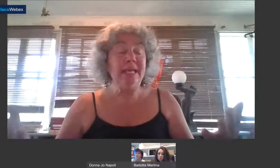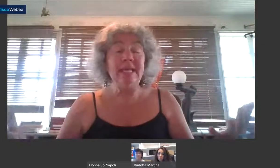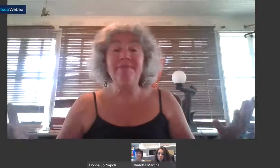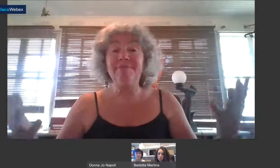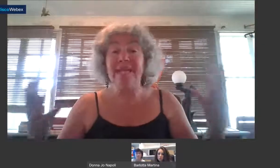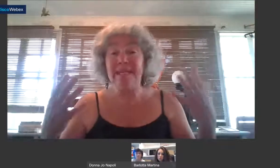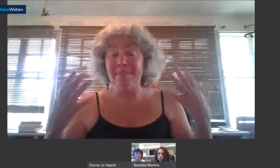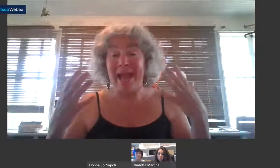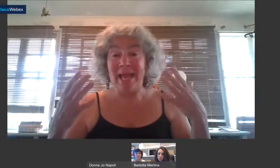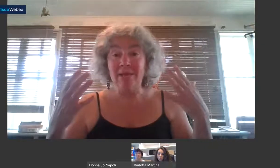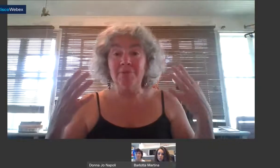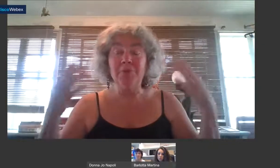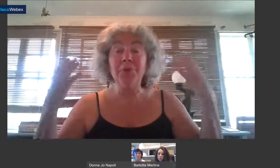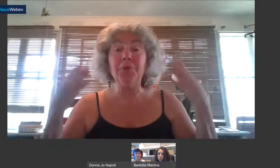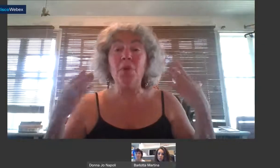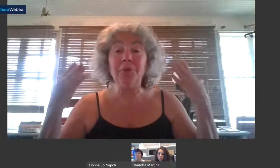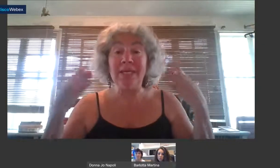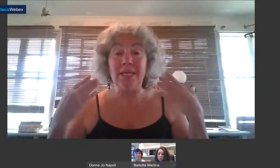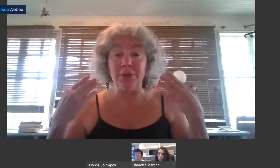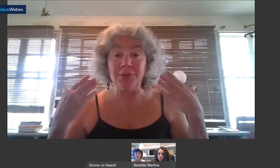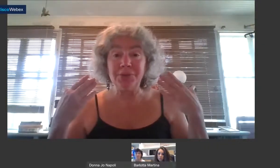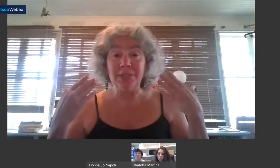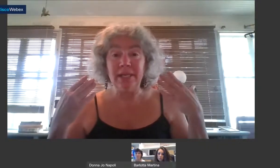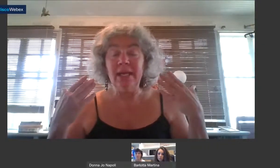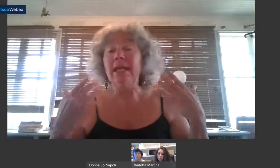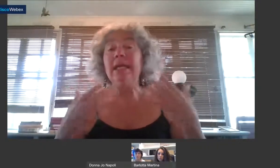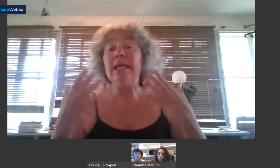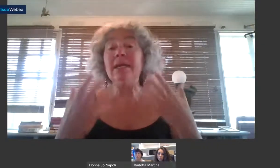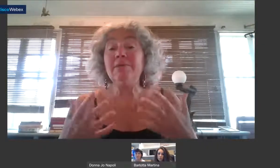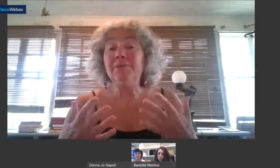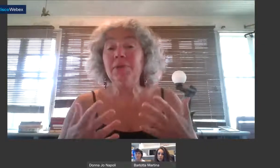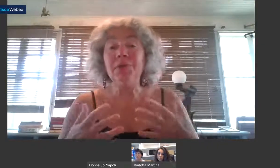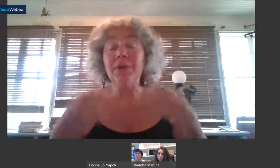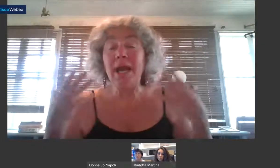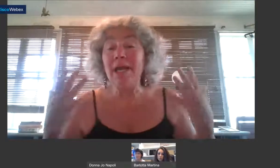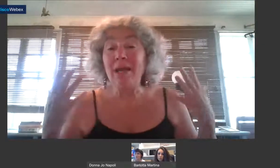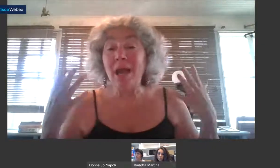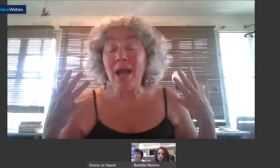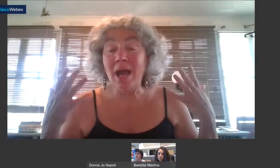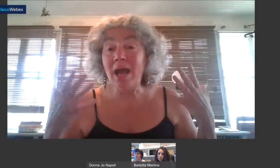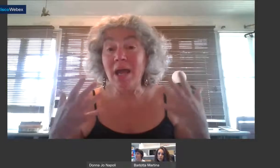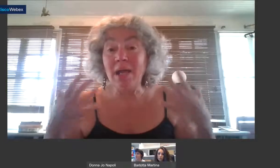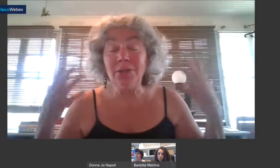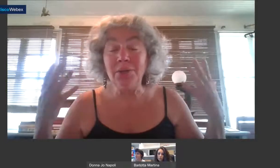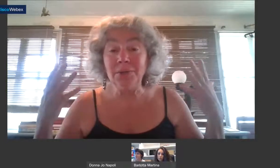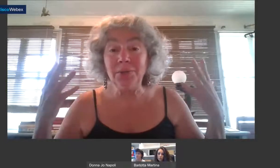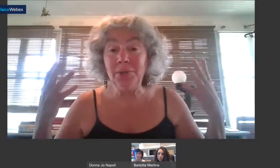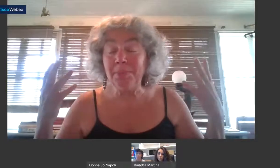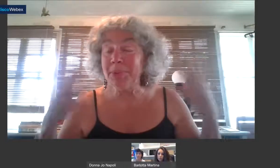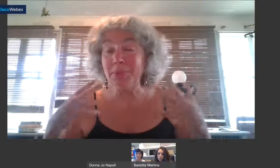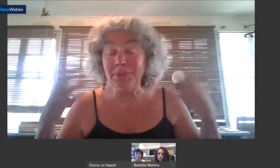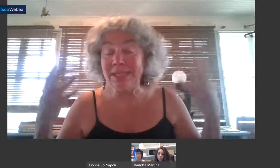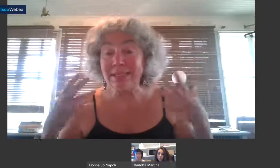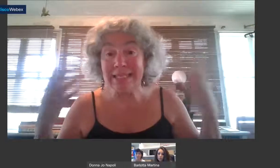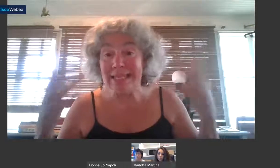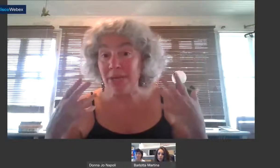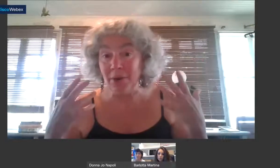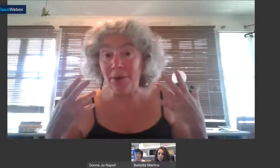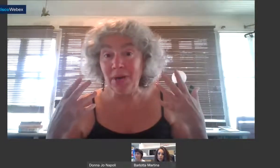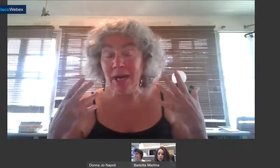getting feedback from your own ears. If you're you're a person who doesn't hear